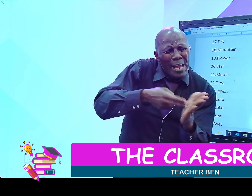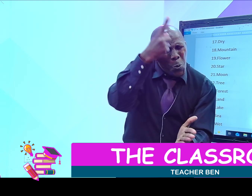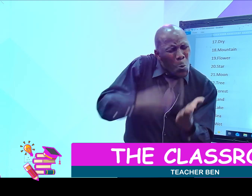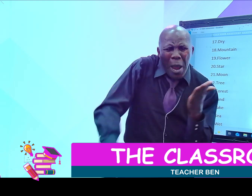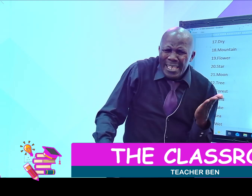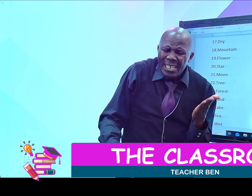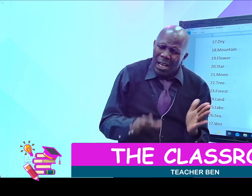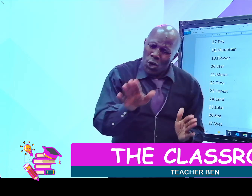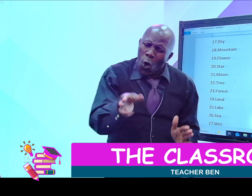sea. What does it mean?